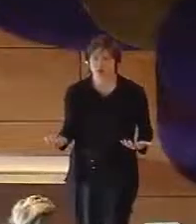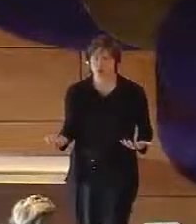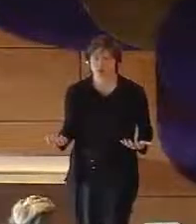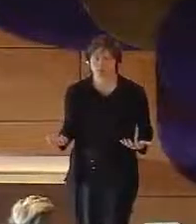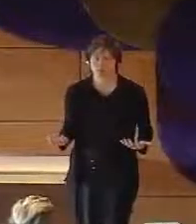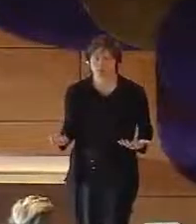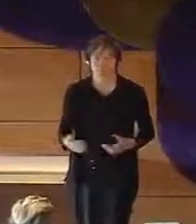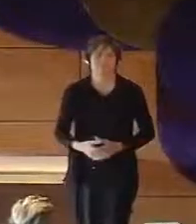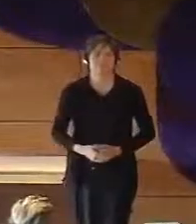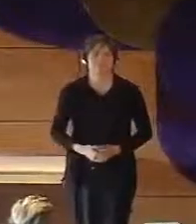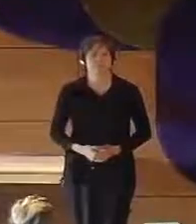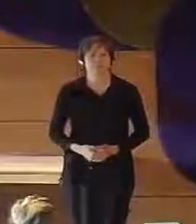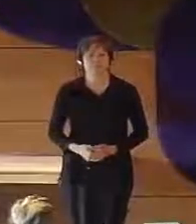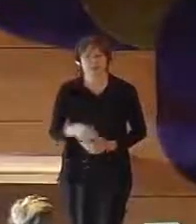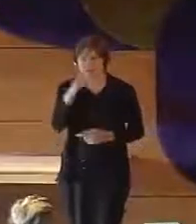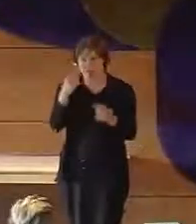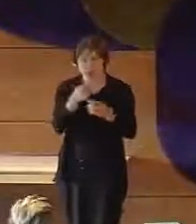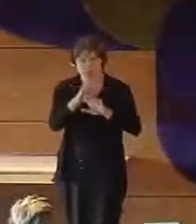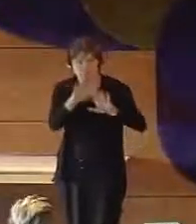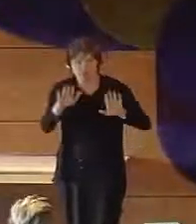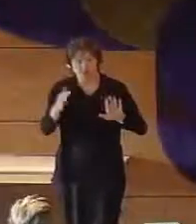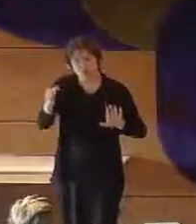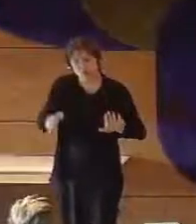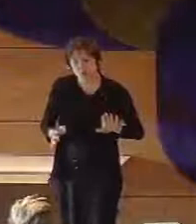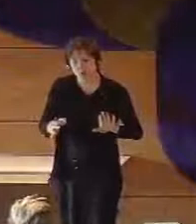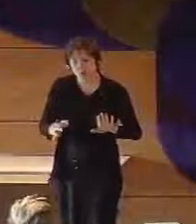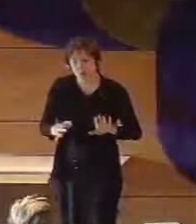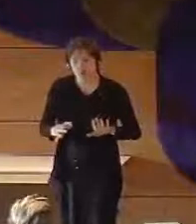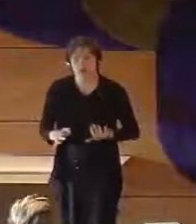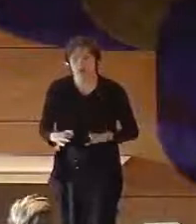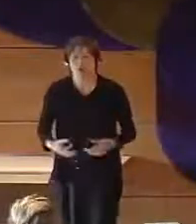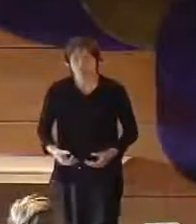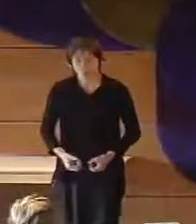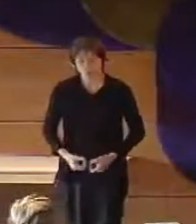surgically, and how many of you have had sons who've had to have what's called orchidopexy?